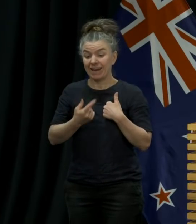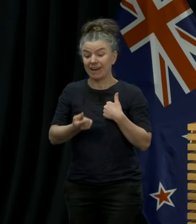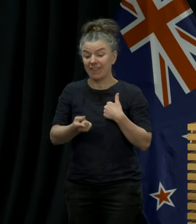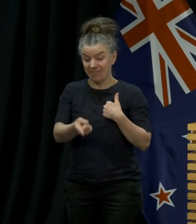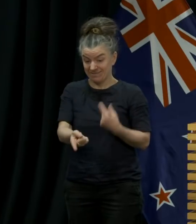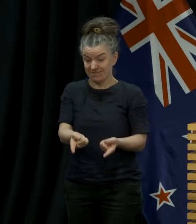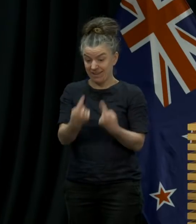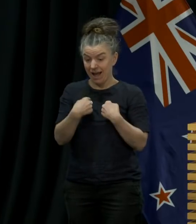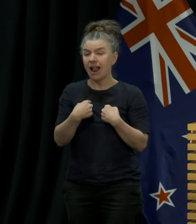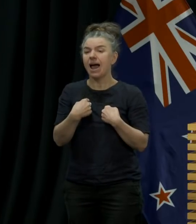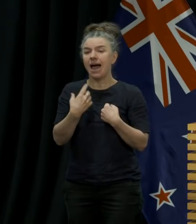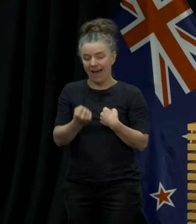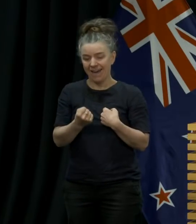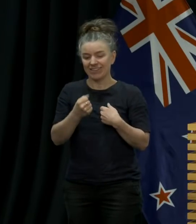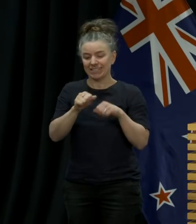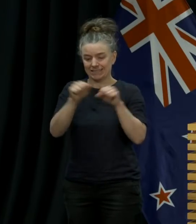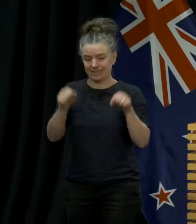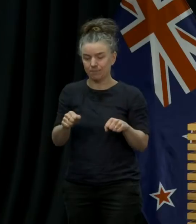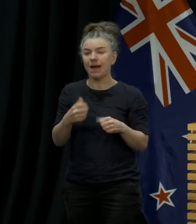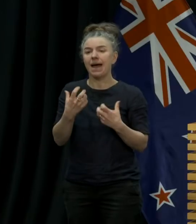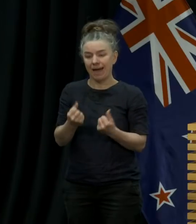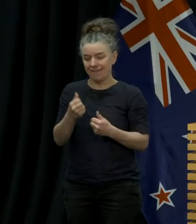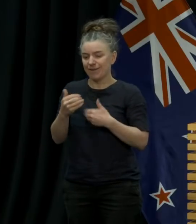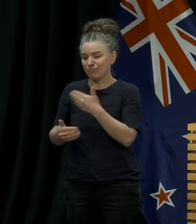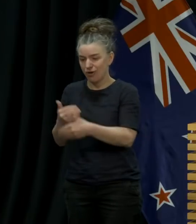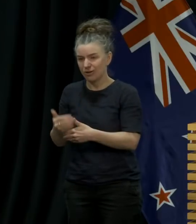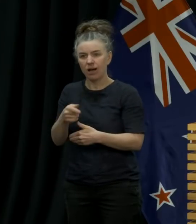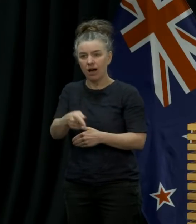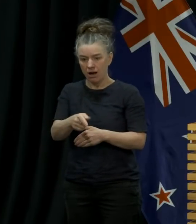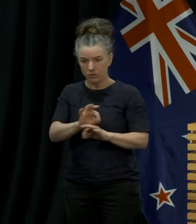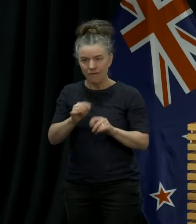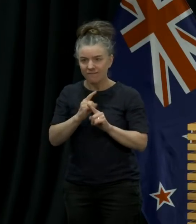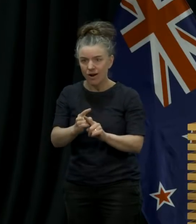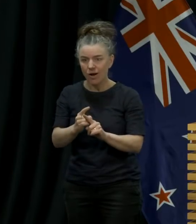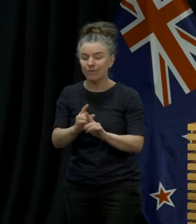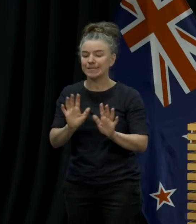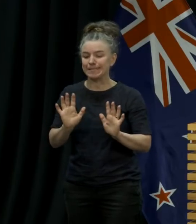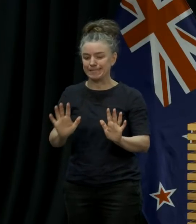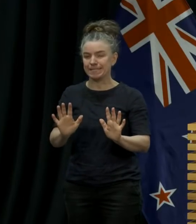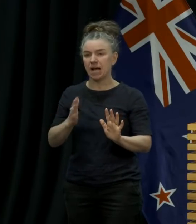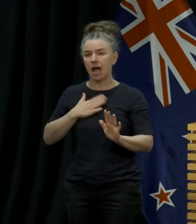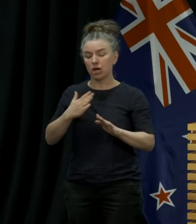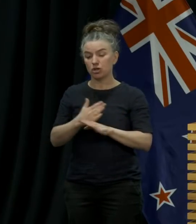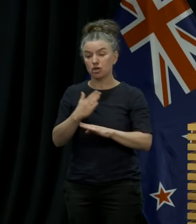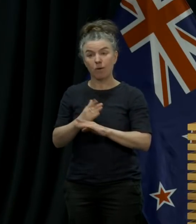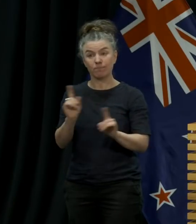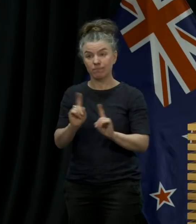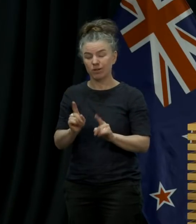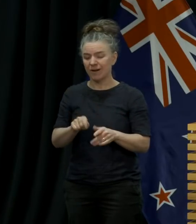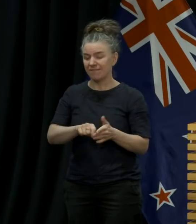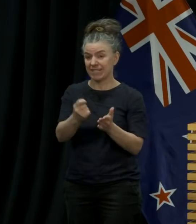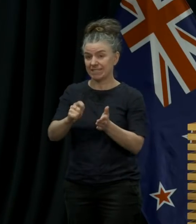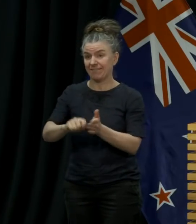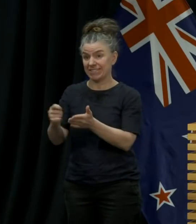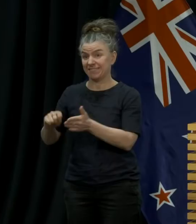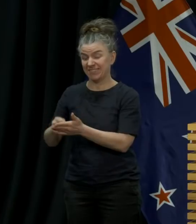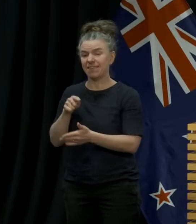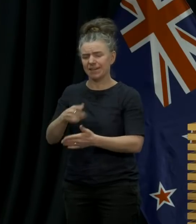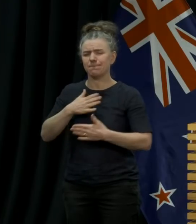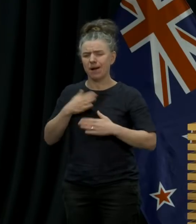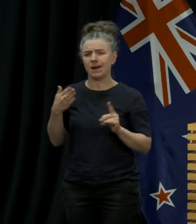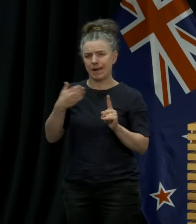were in place were not. Our job is now to fix that, and that is exactly what I intend to